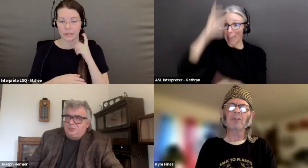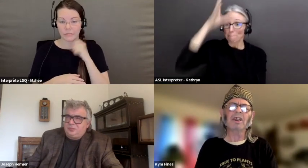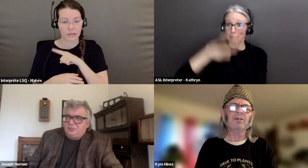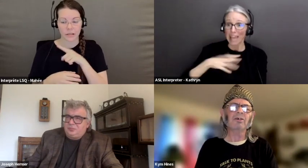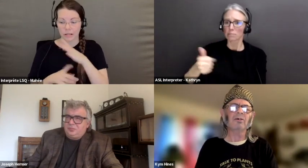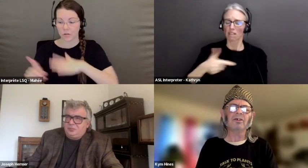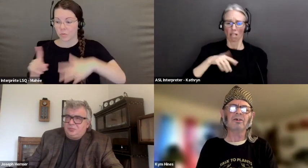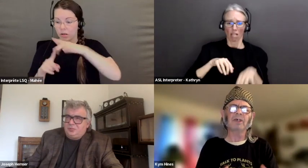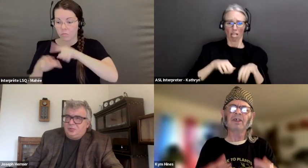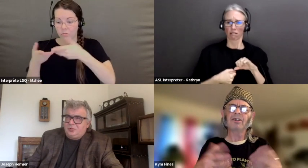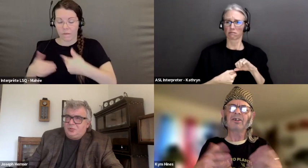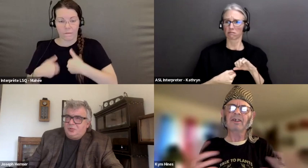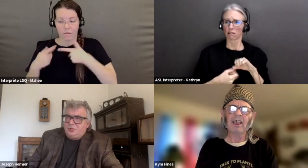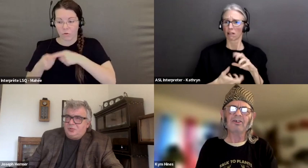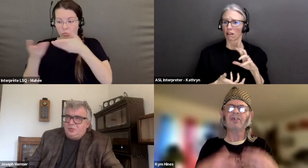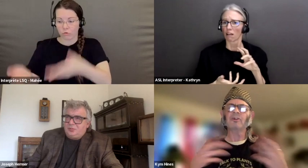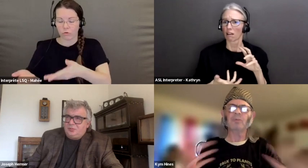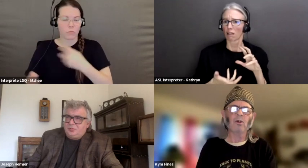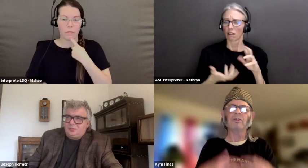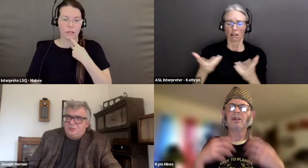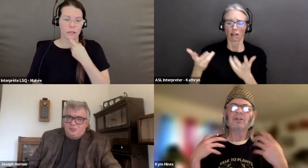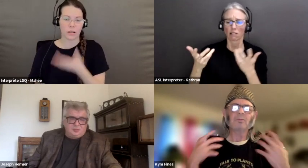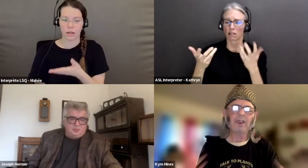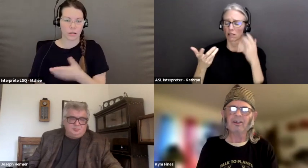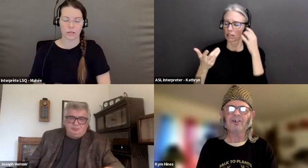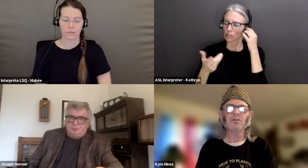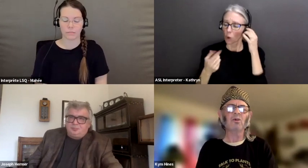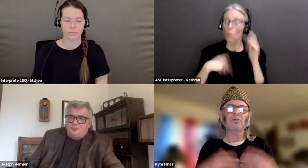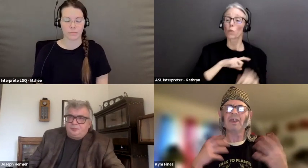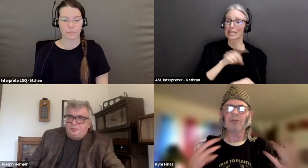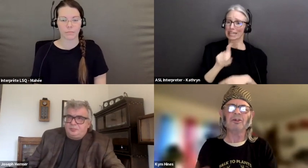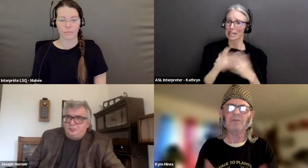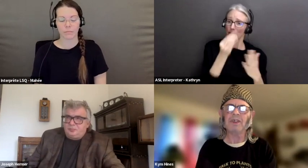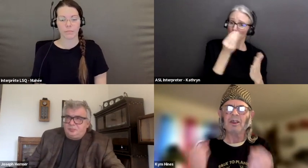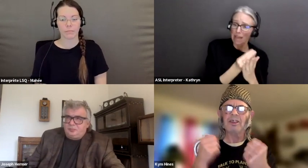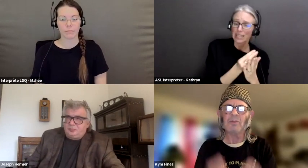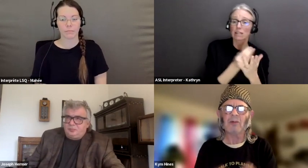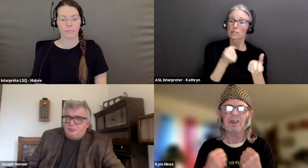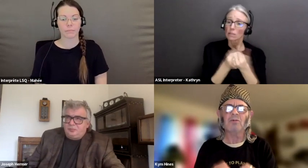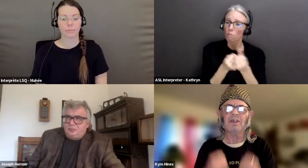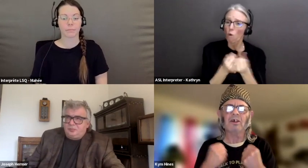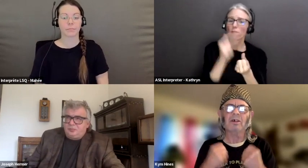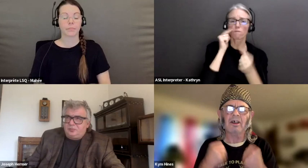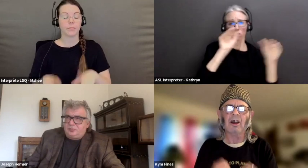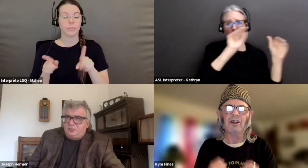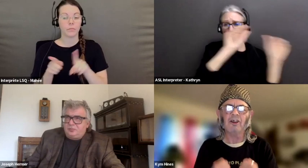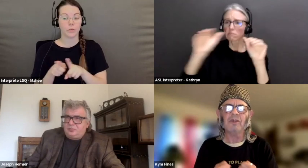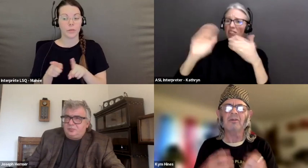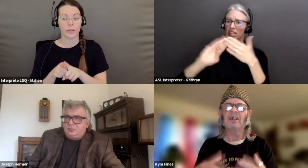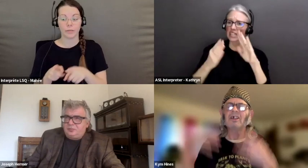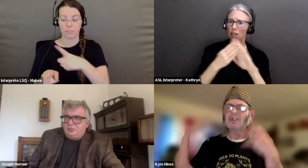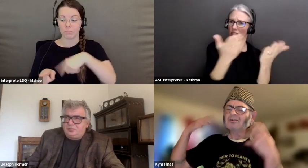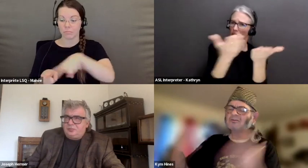support and money to go to counseling, support, peer support, being able to be in the public with our